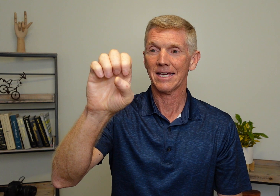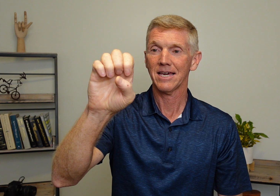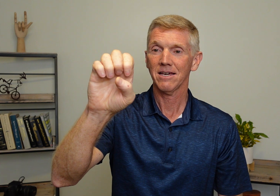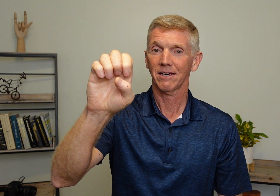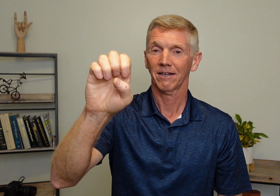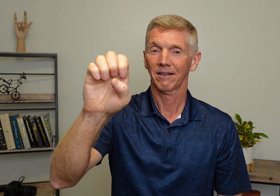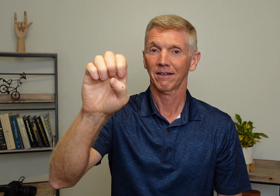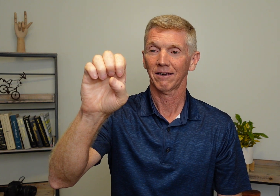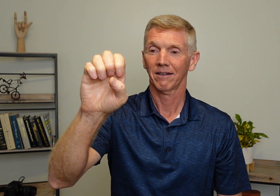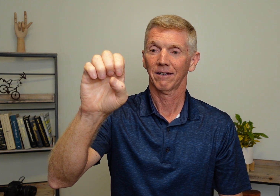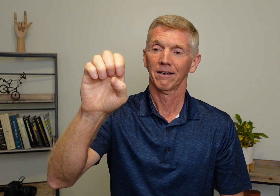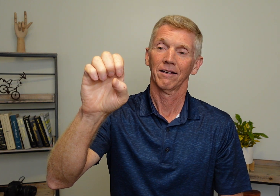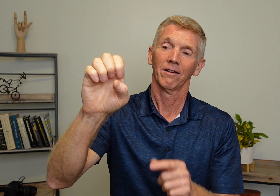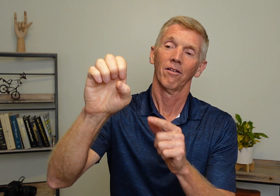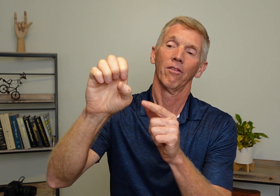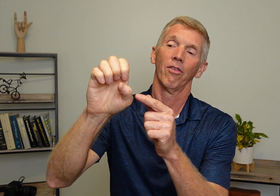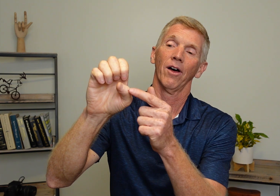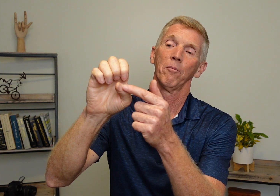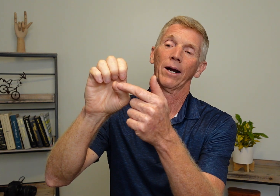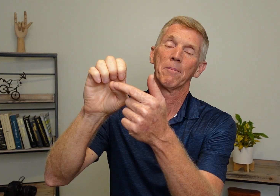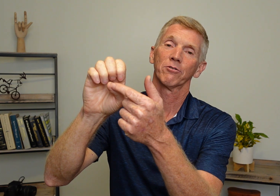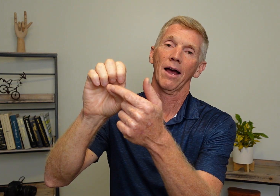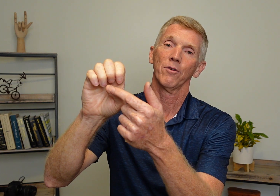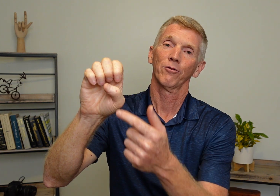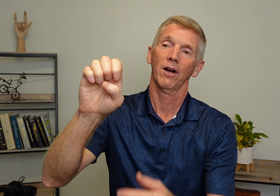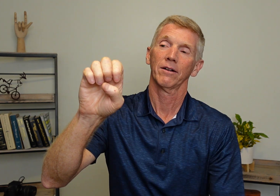E. The thumb wraps around the front.